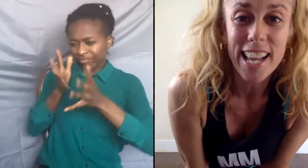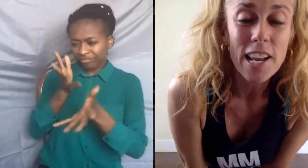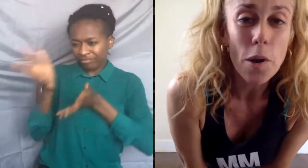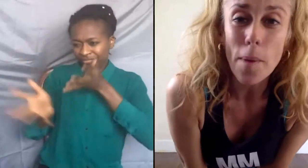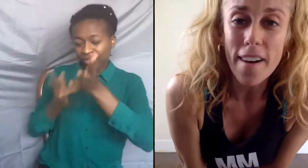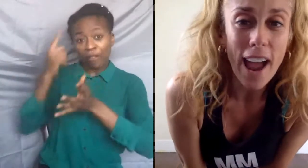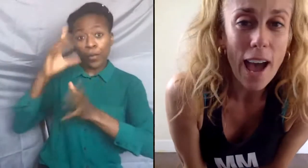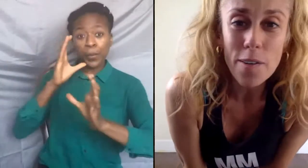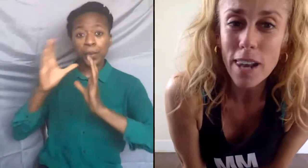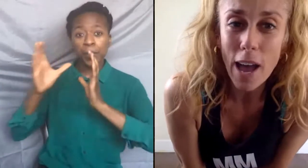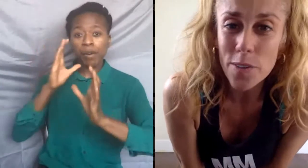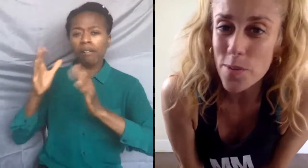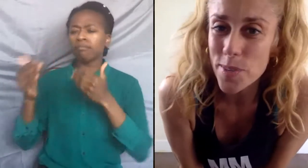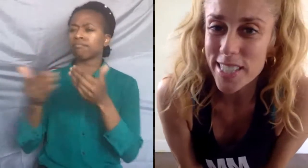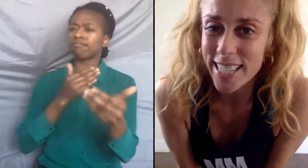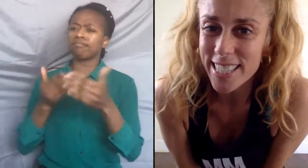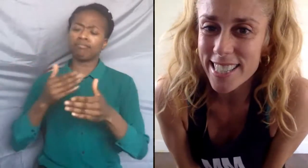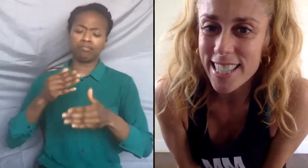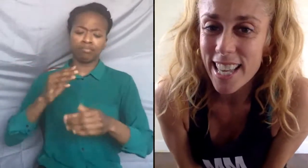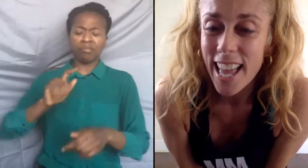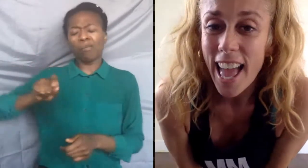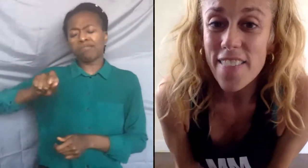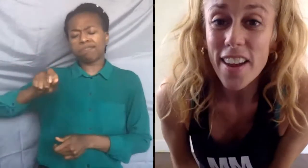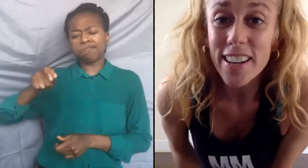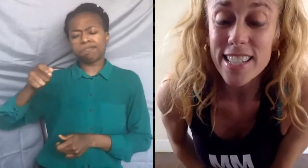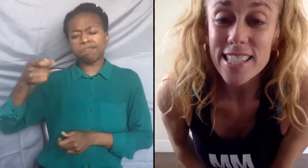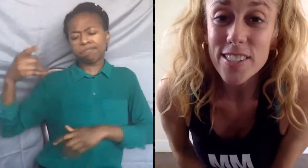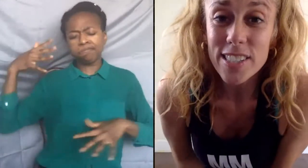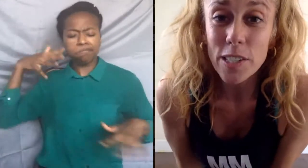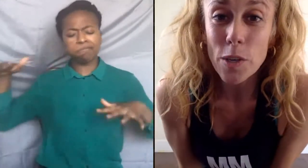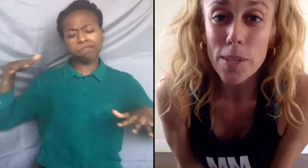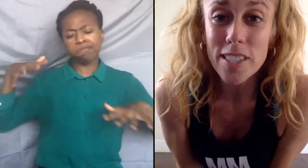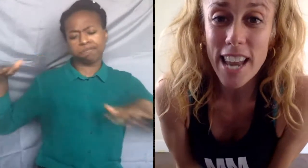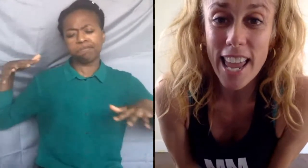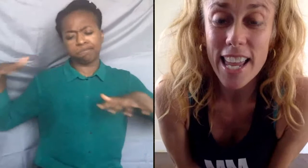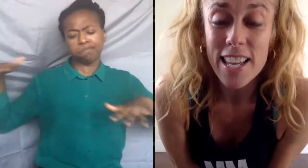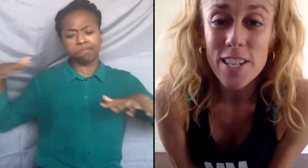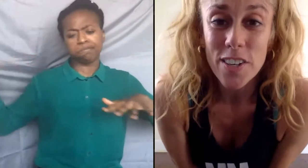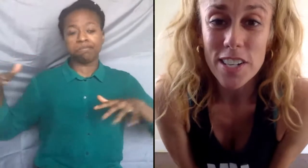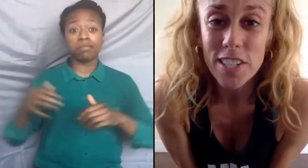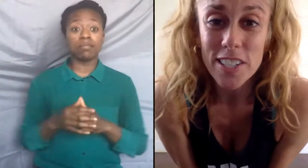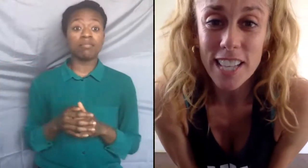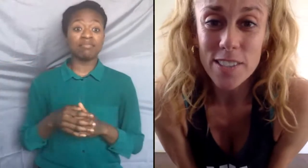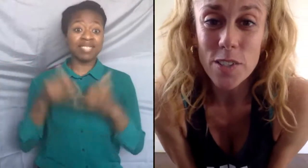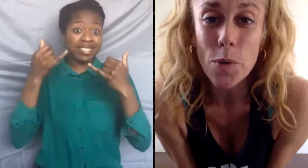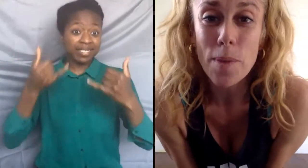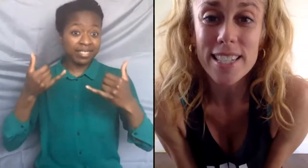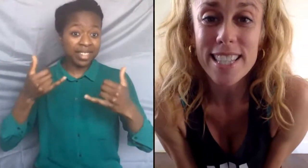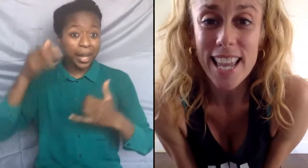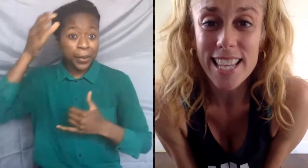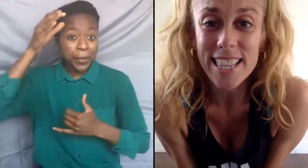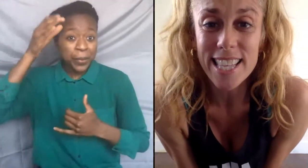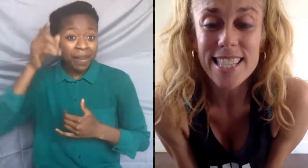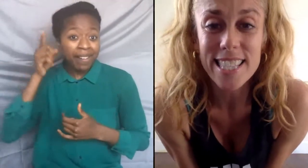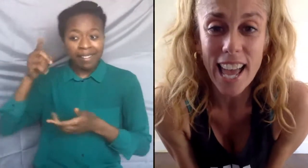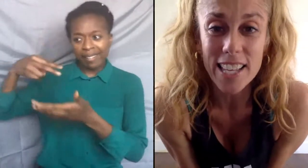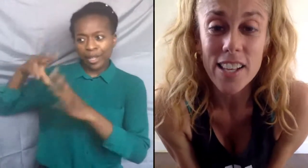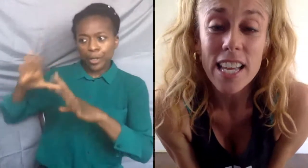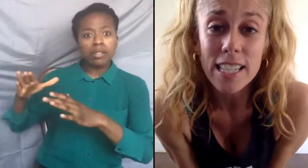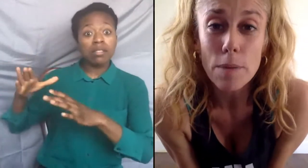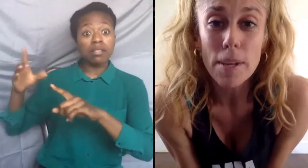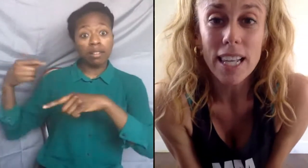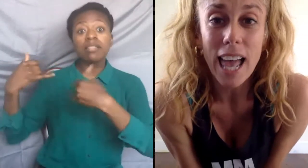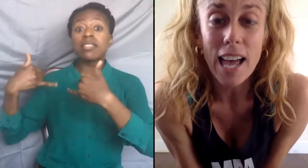communicate no matter how loud the music is. And there are dancers in Cuba today traditional dancers who maintain this